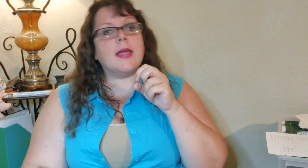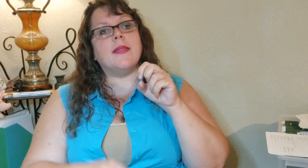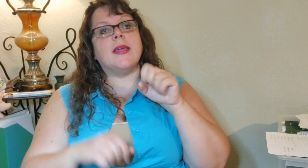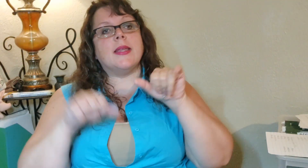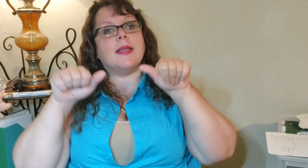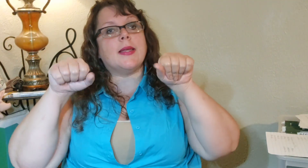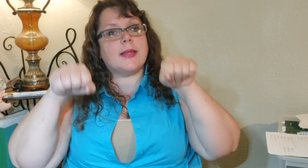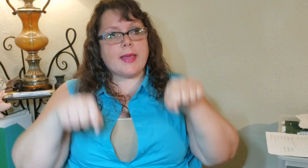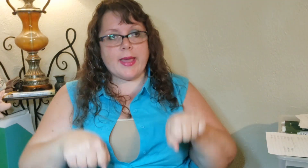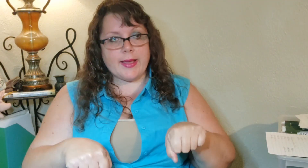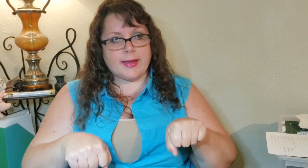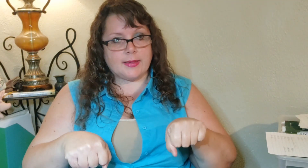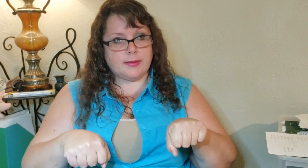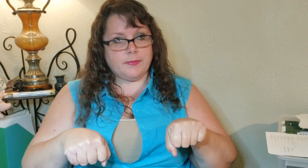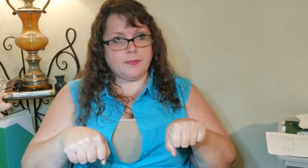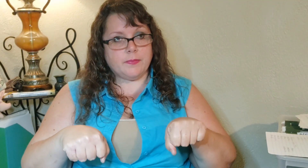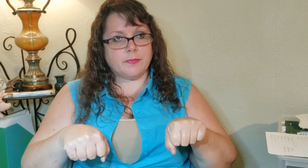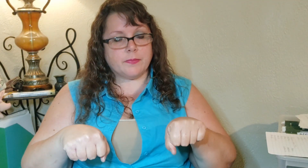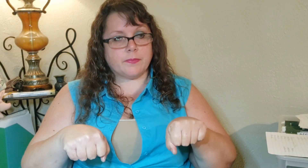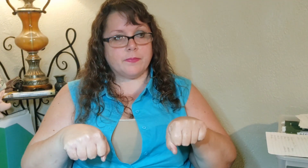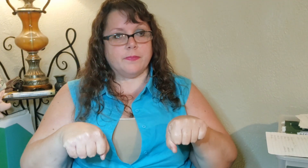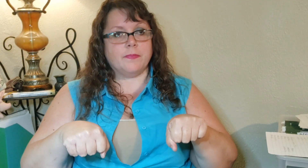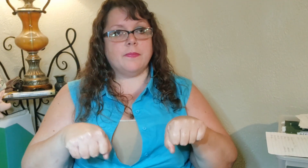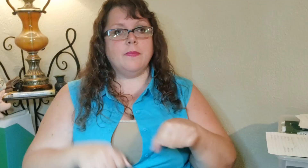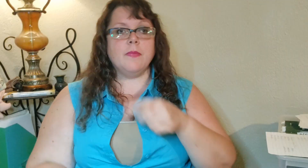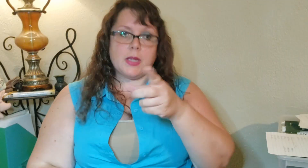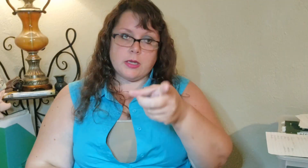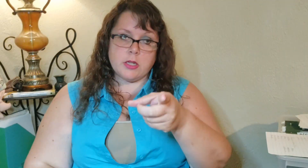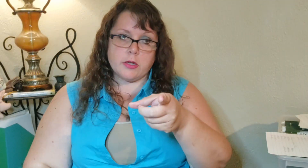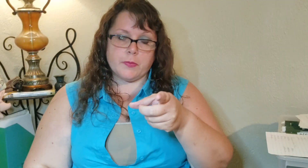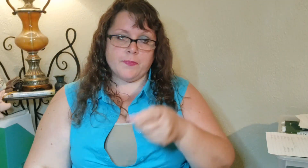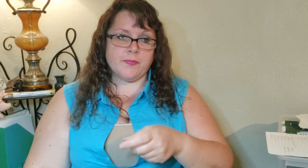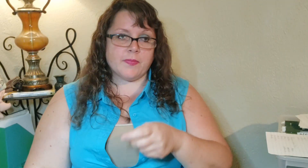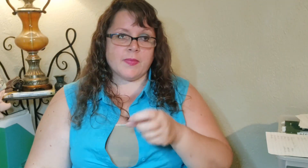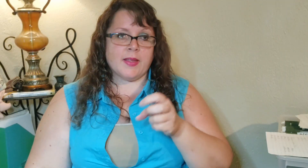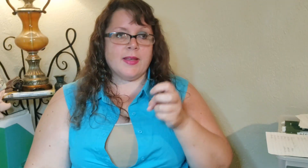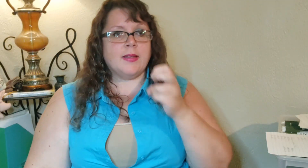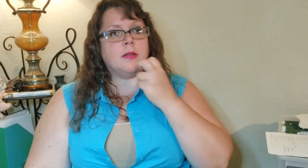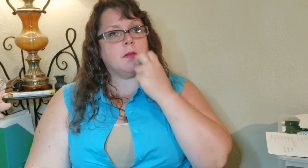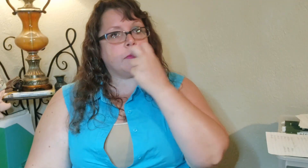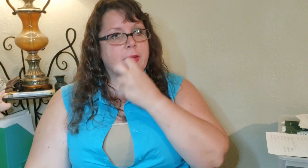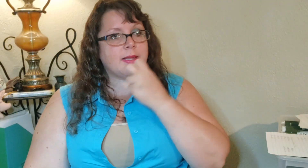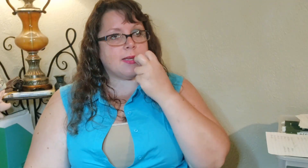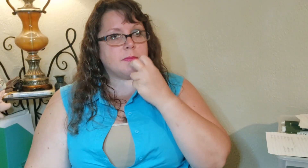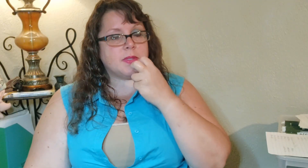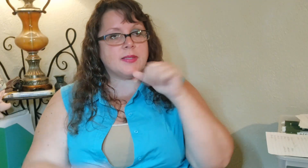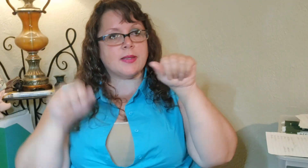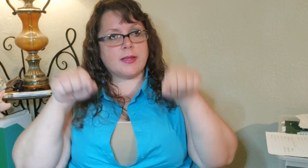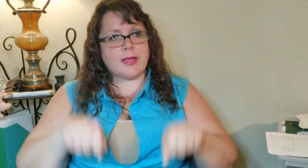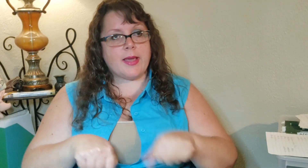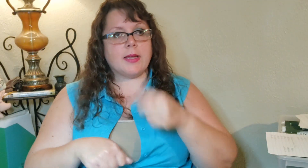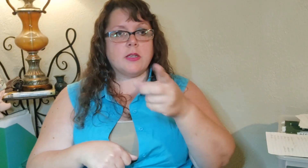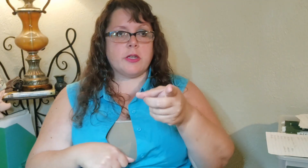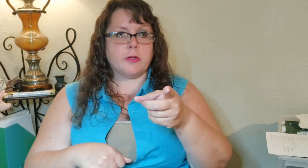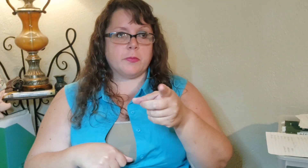And then can and you. Read lips, can you.